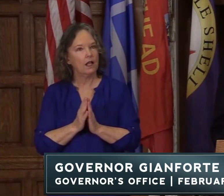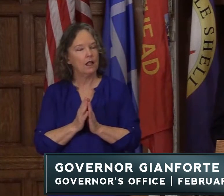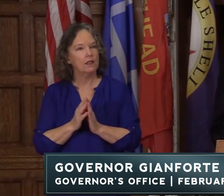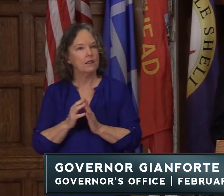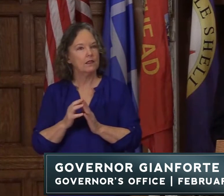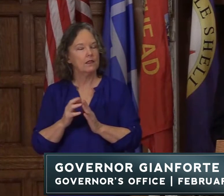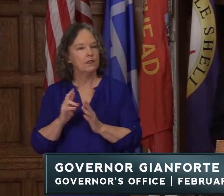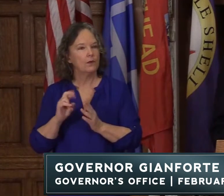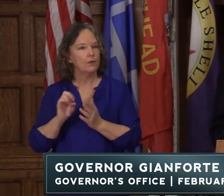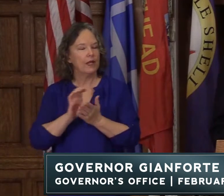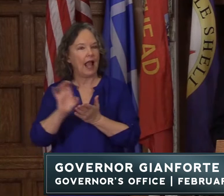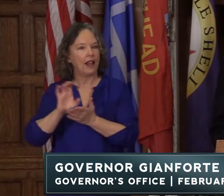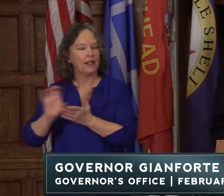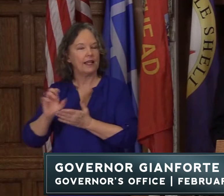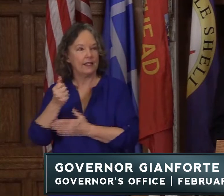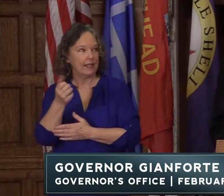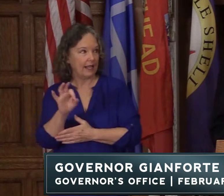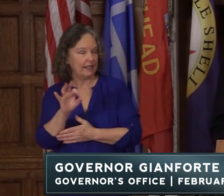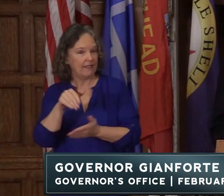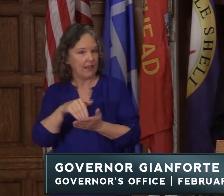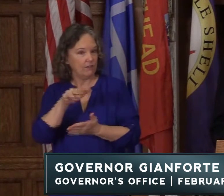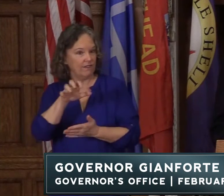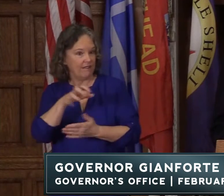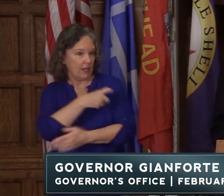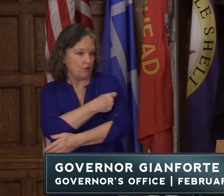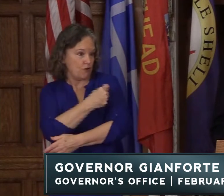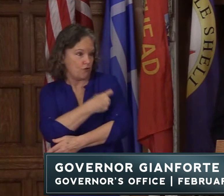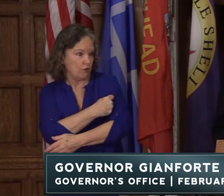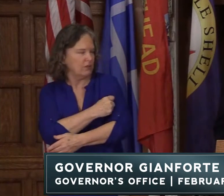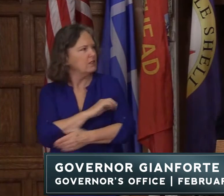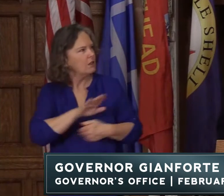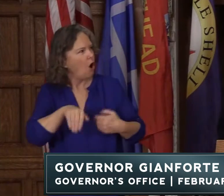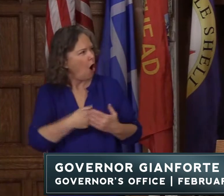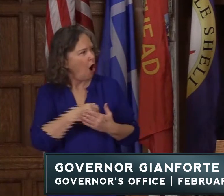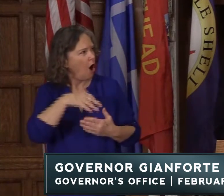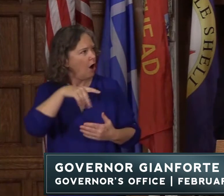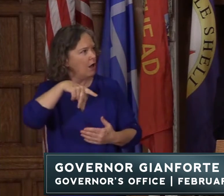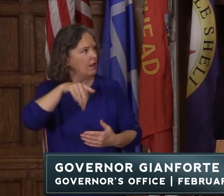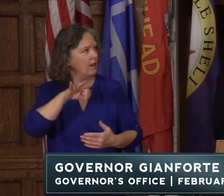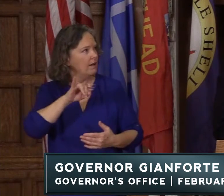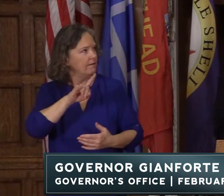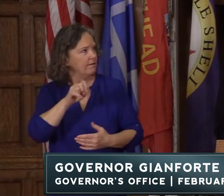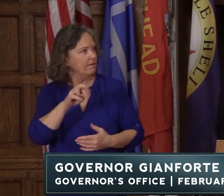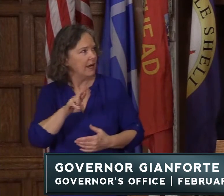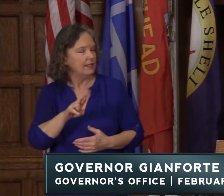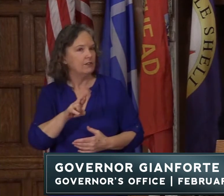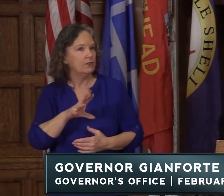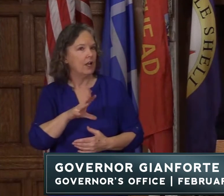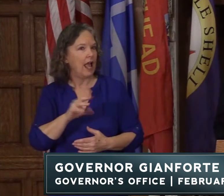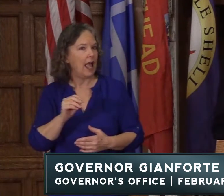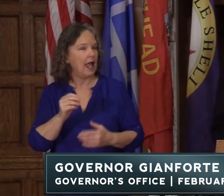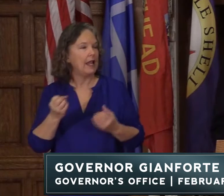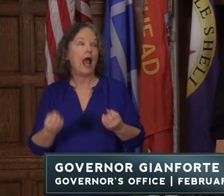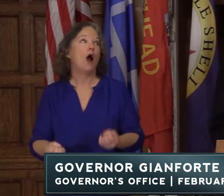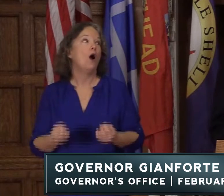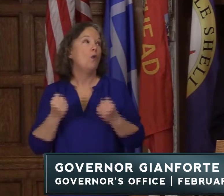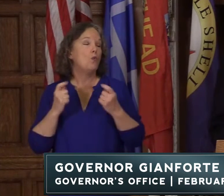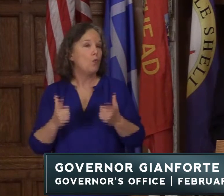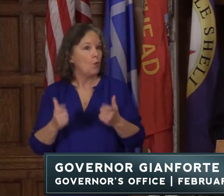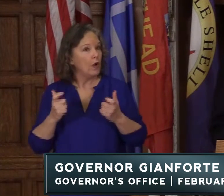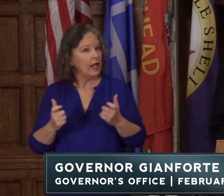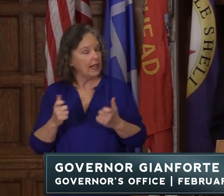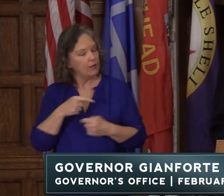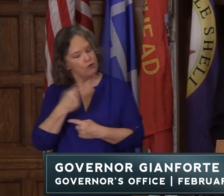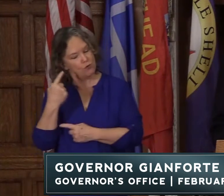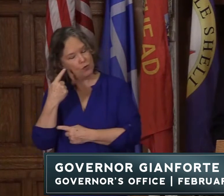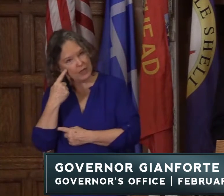reallocated 19,500. Are they all Pfizer vaccines? And then also, how quickly do you expect to get